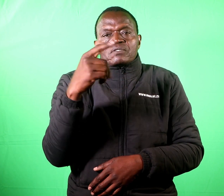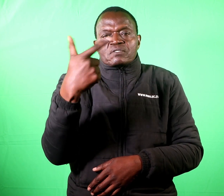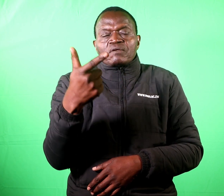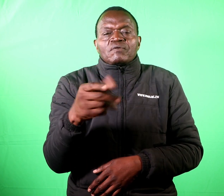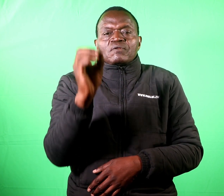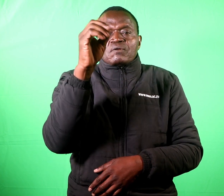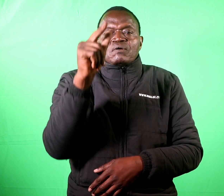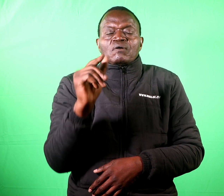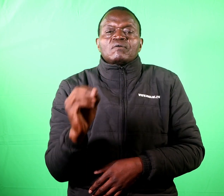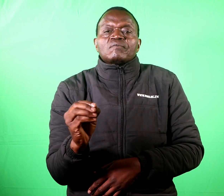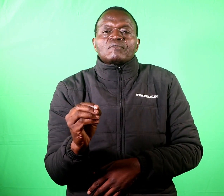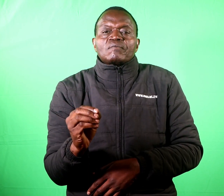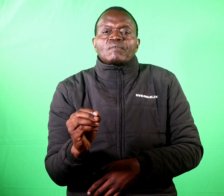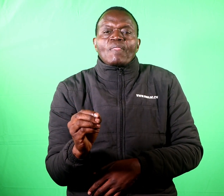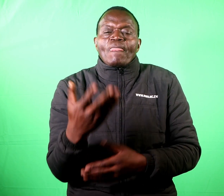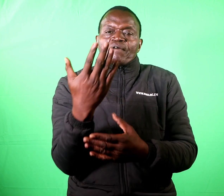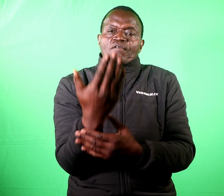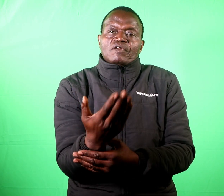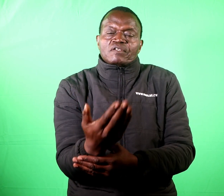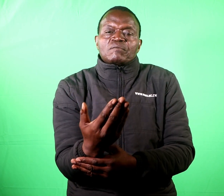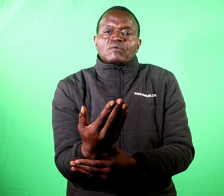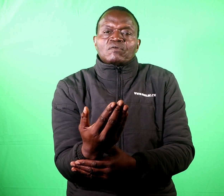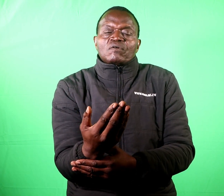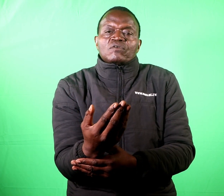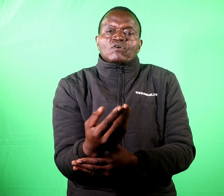8.7%, vegetable or food production